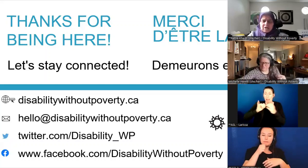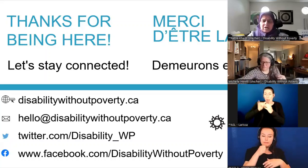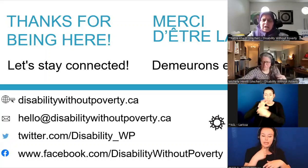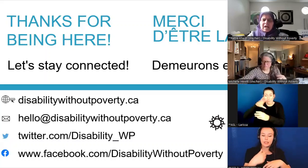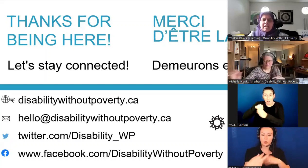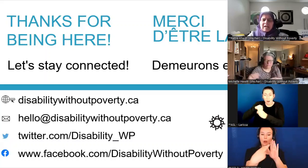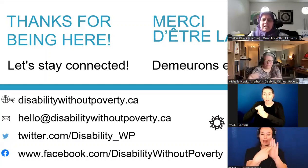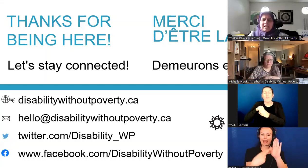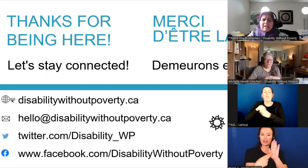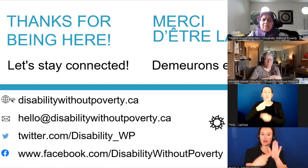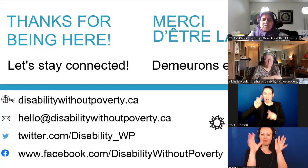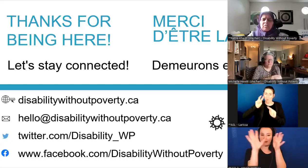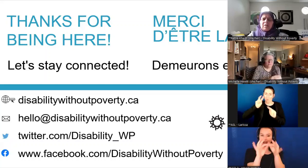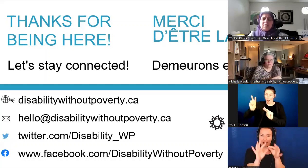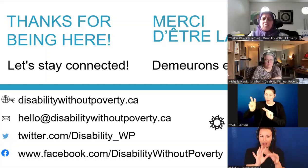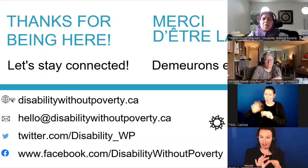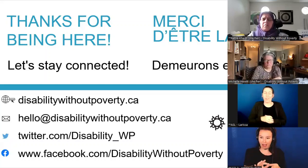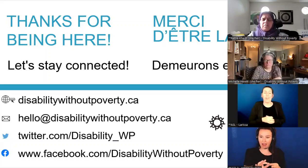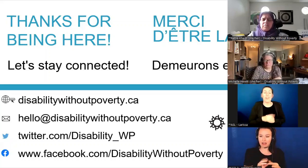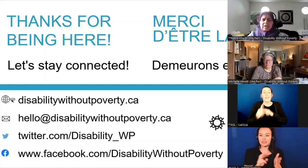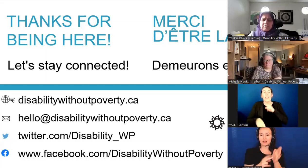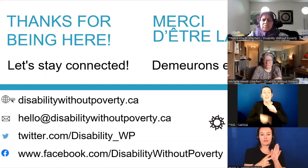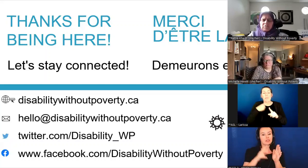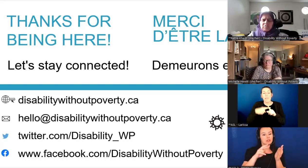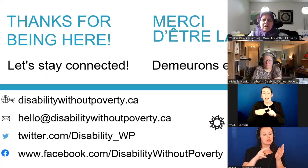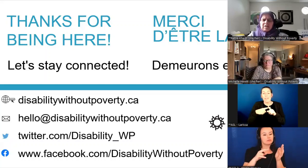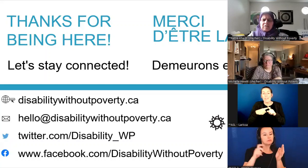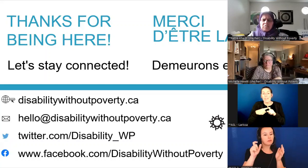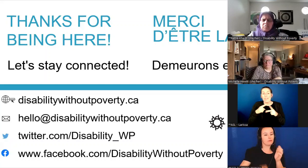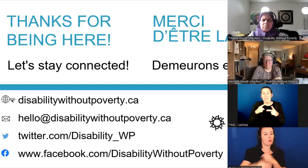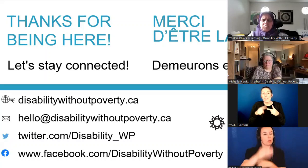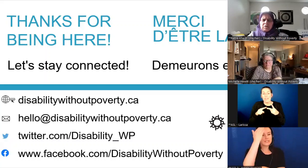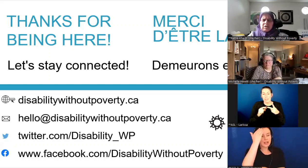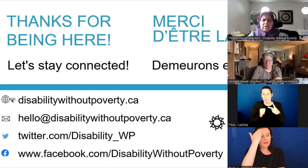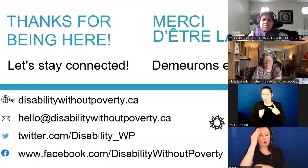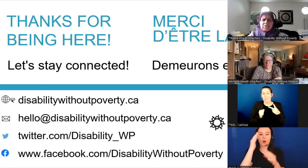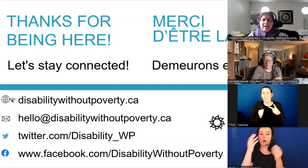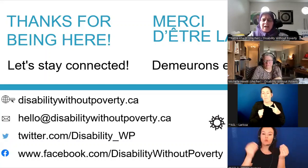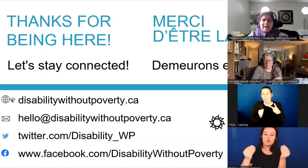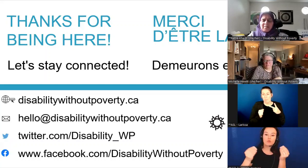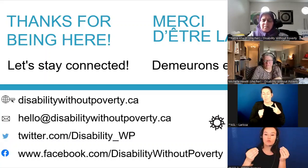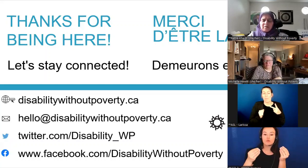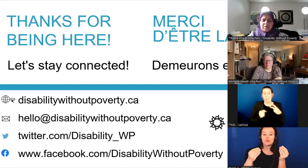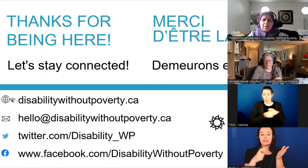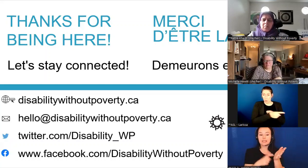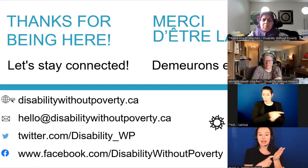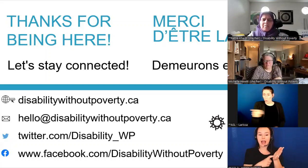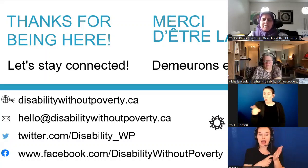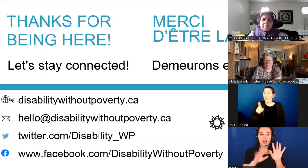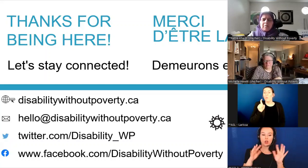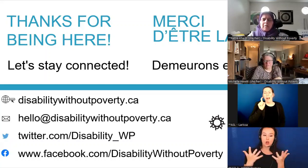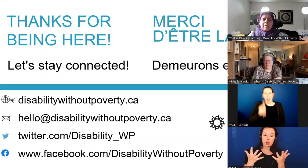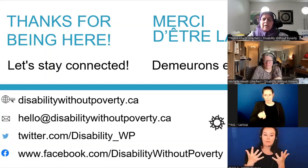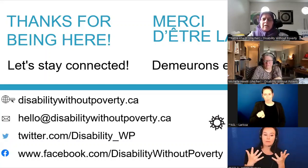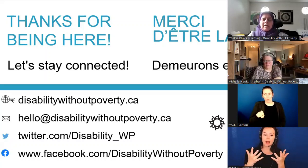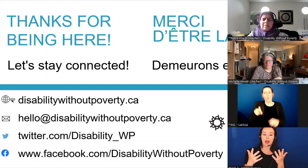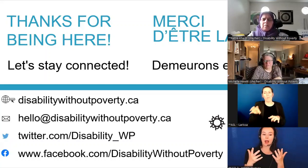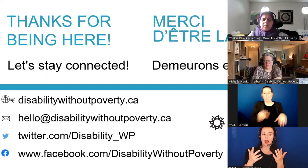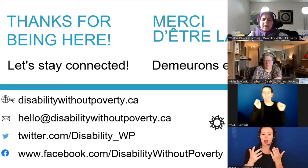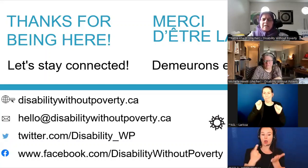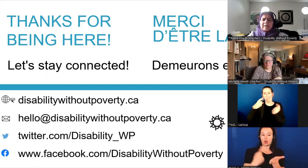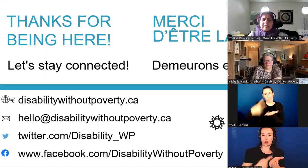participate. And then there's the conversations that you need to have, whether